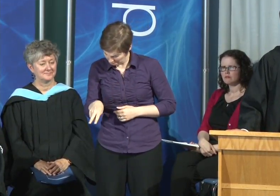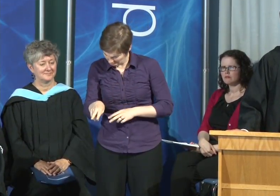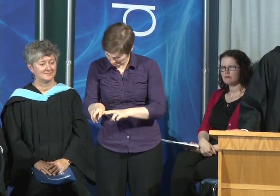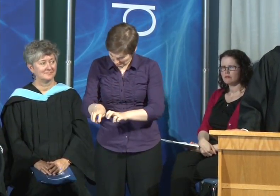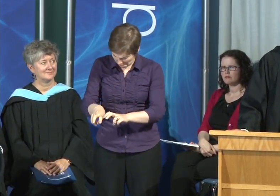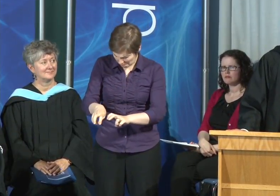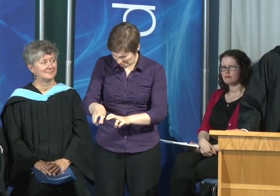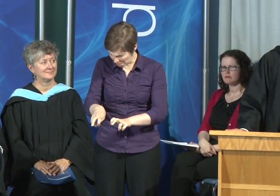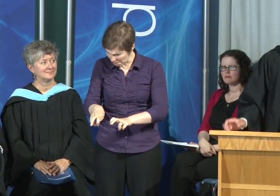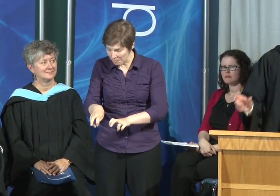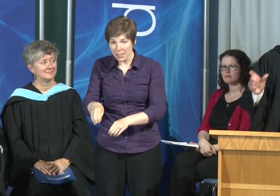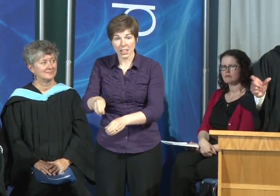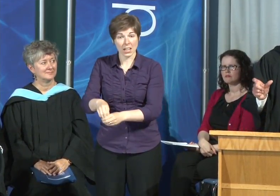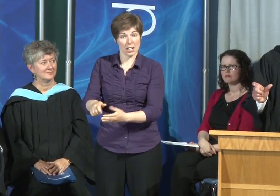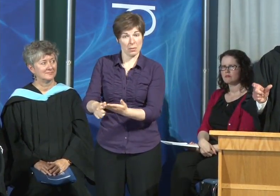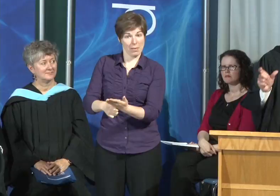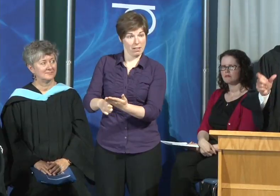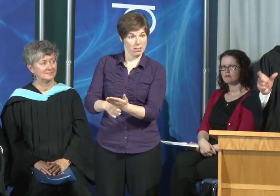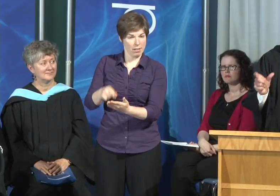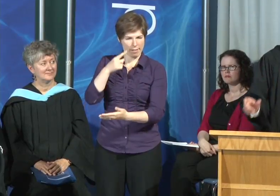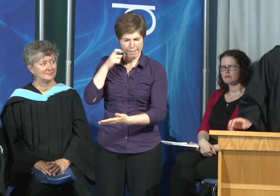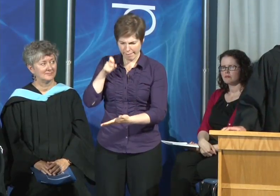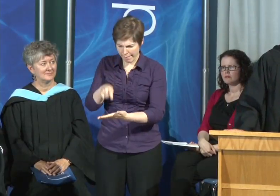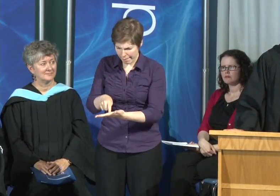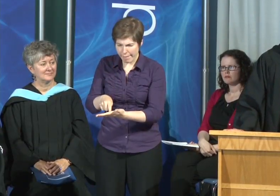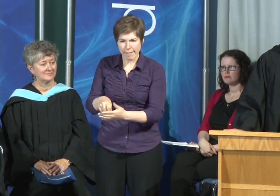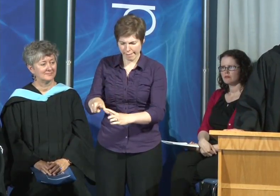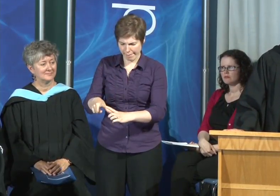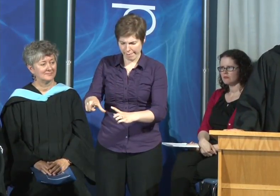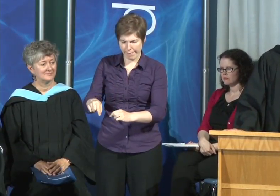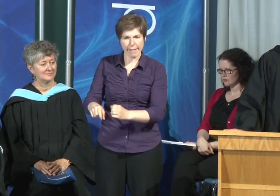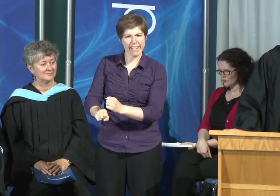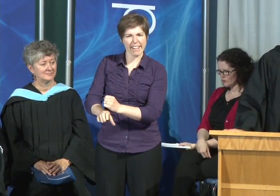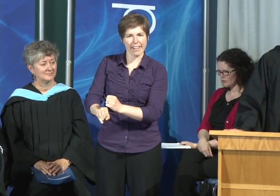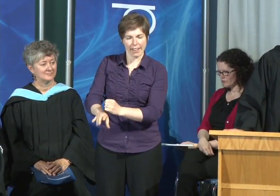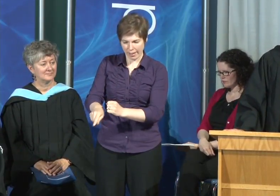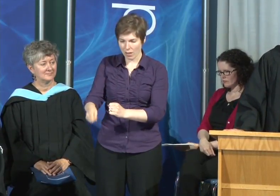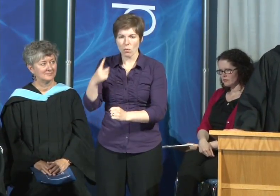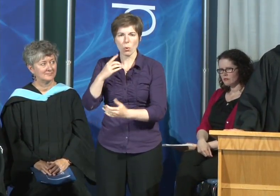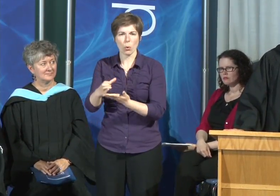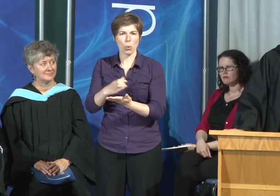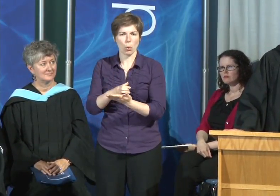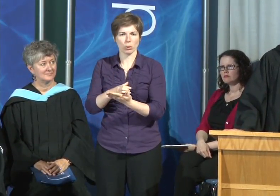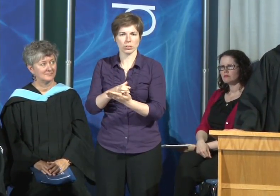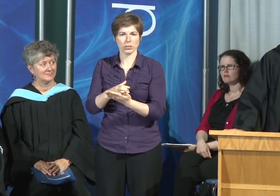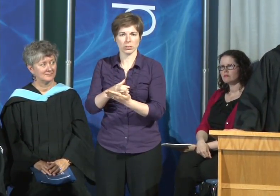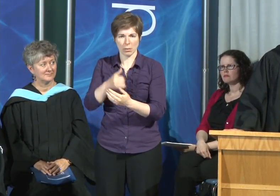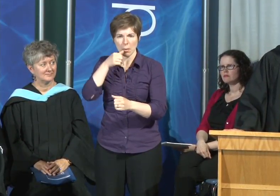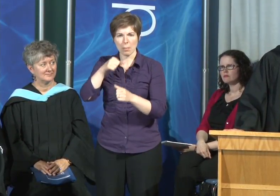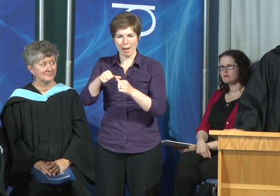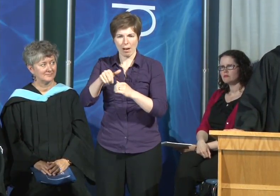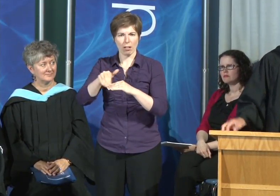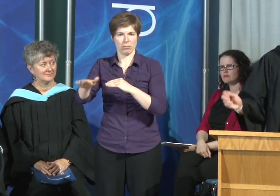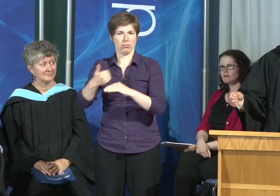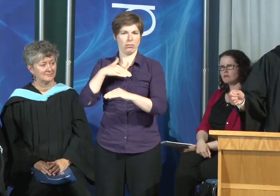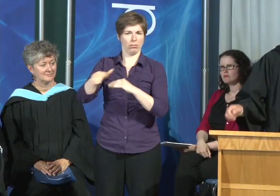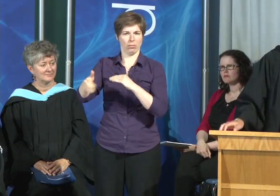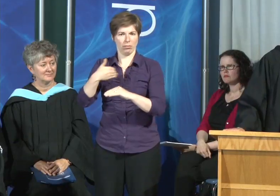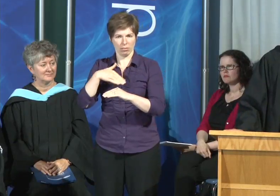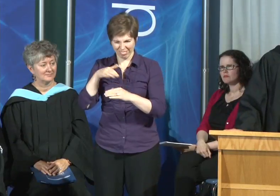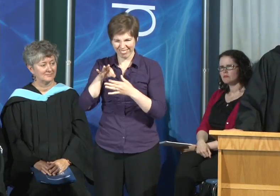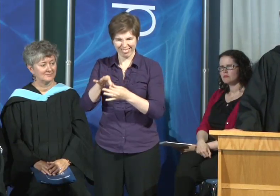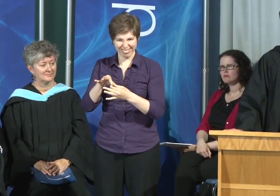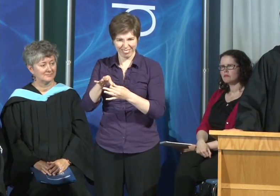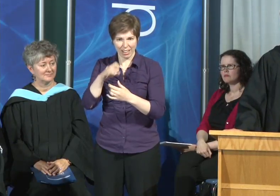would you believe it, in it, he saw an advertisement for our correspondence electrical program. He chiseled